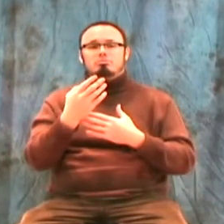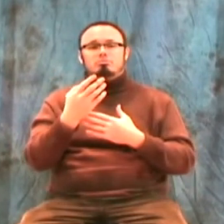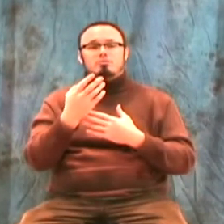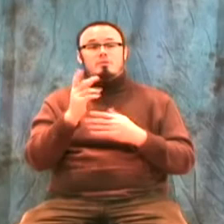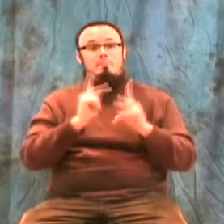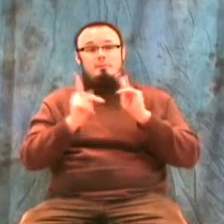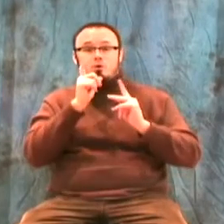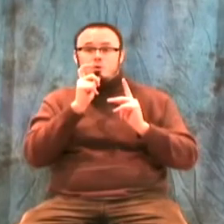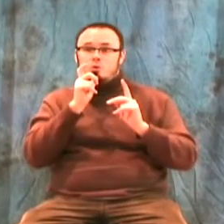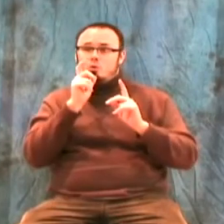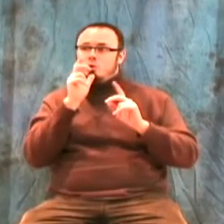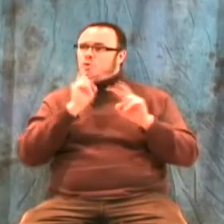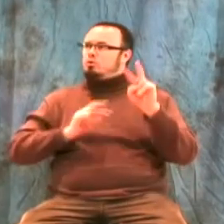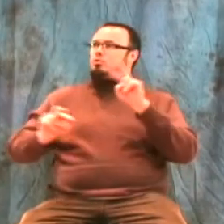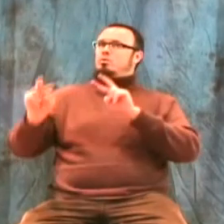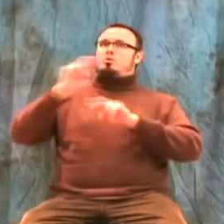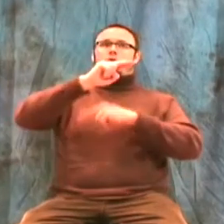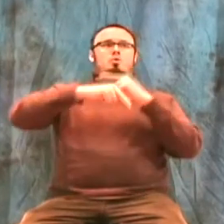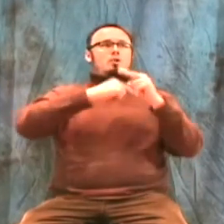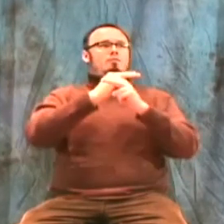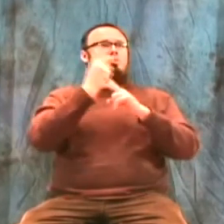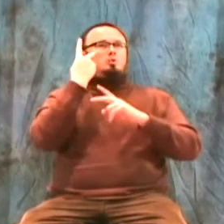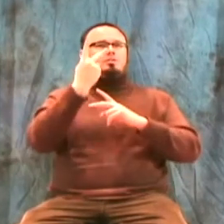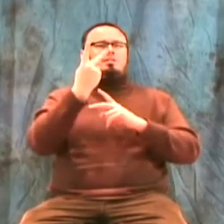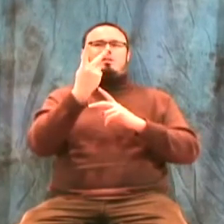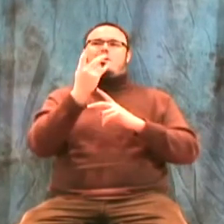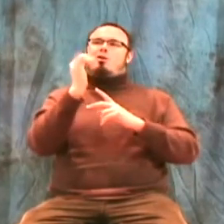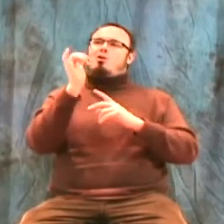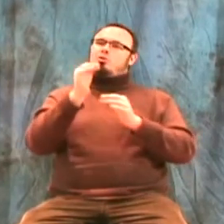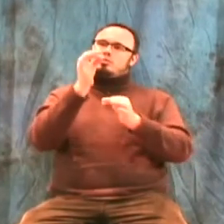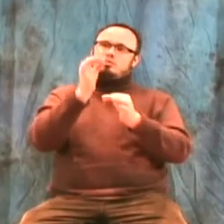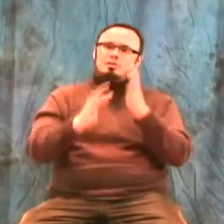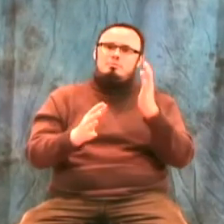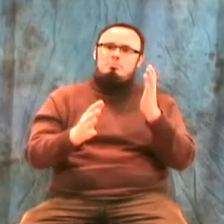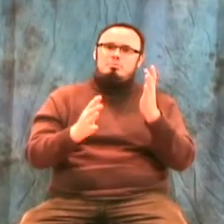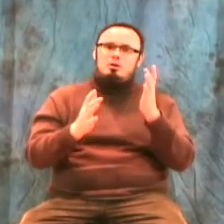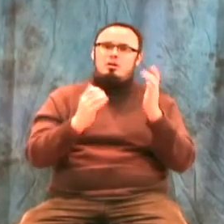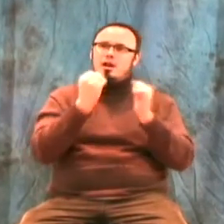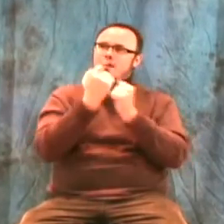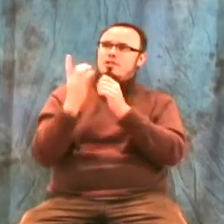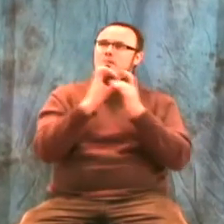universe will realize the simplicity of the oneness and the vast complexity of it all.